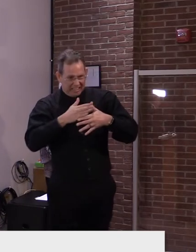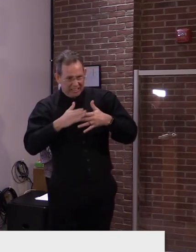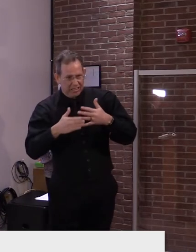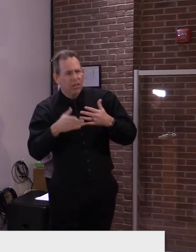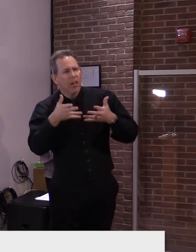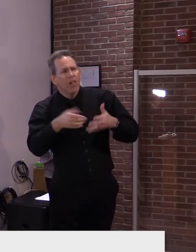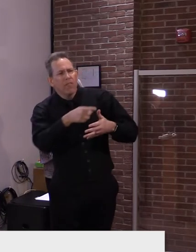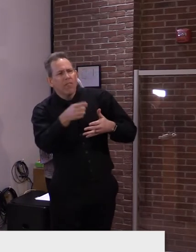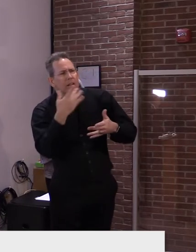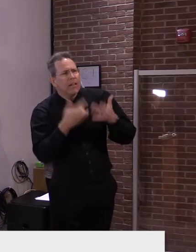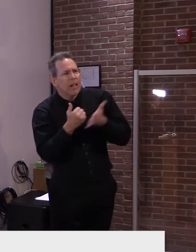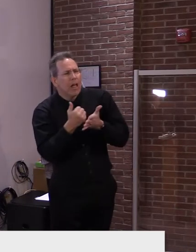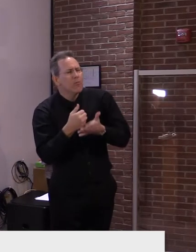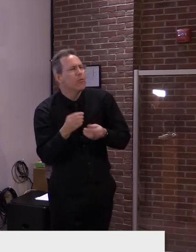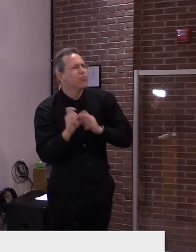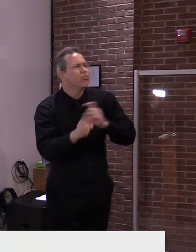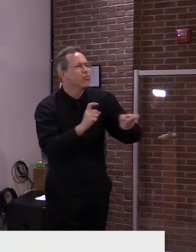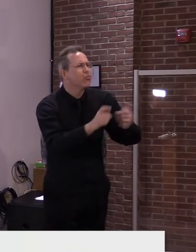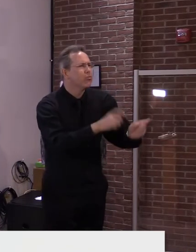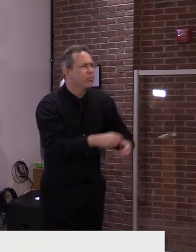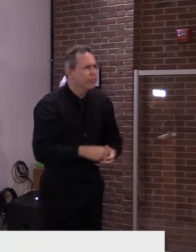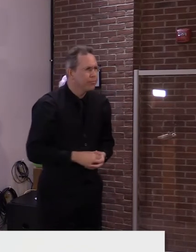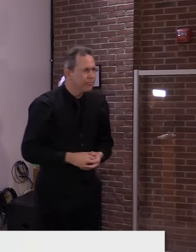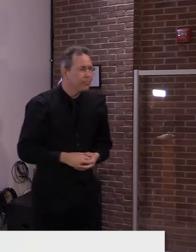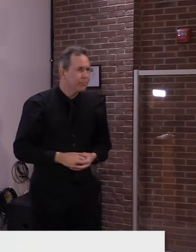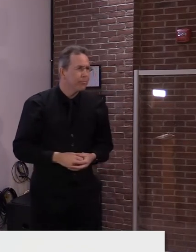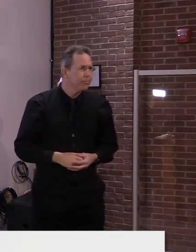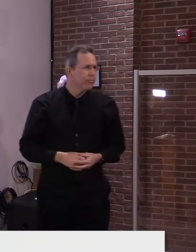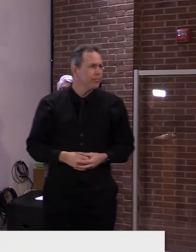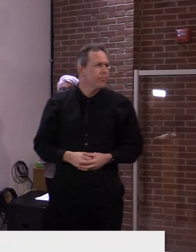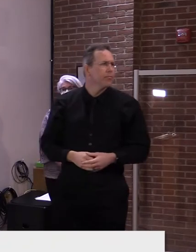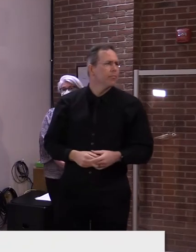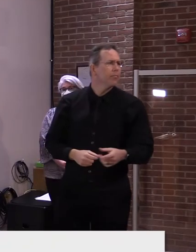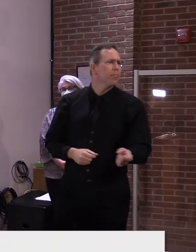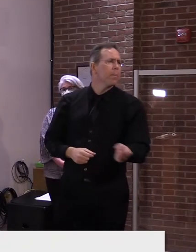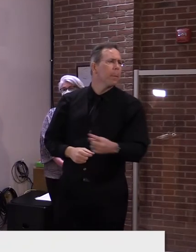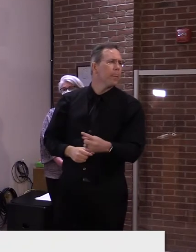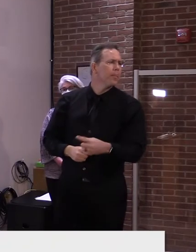All right, we'll go to Liam, VPR.